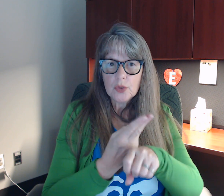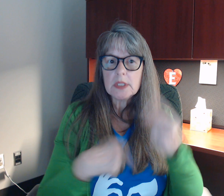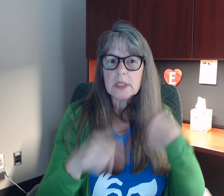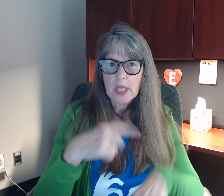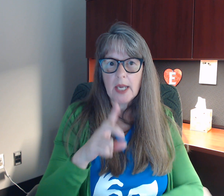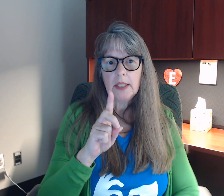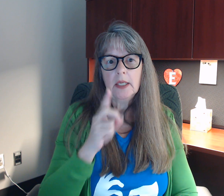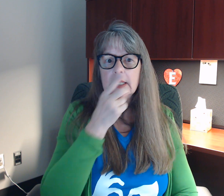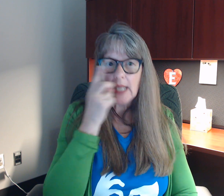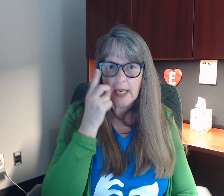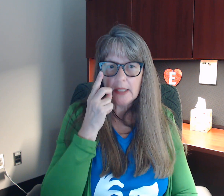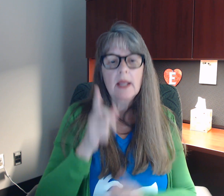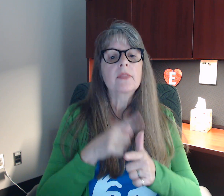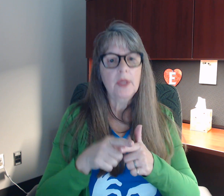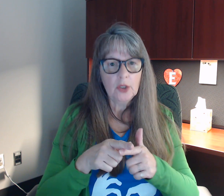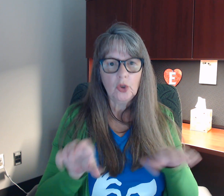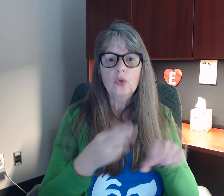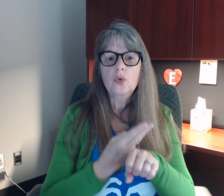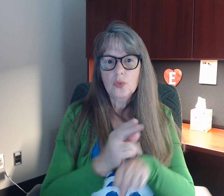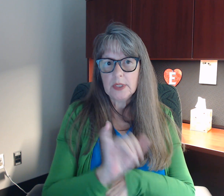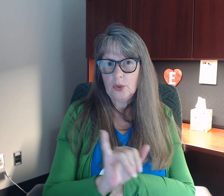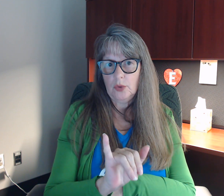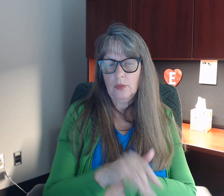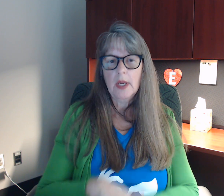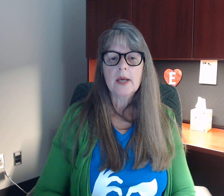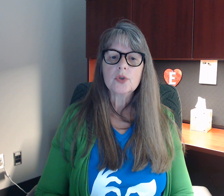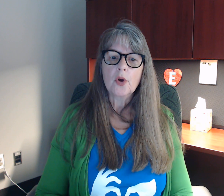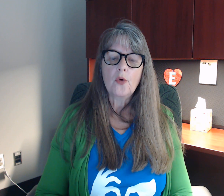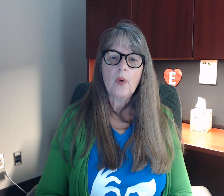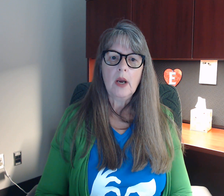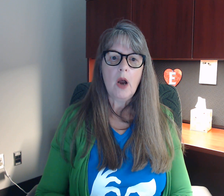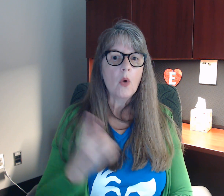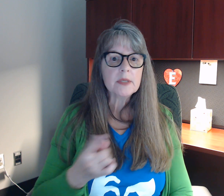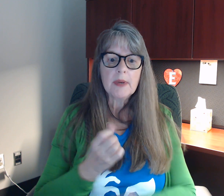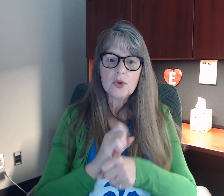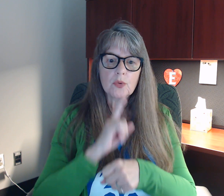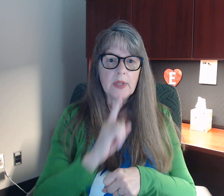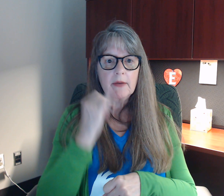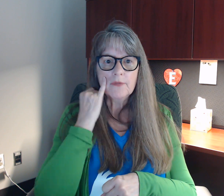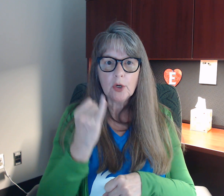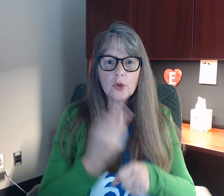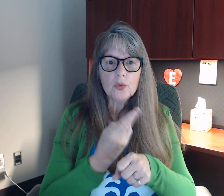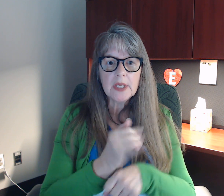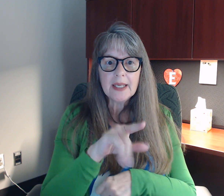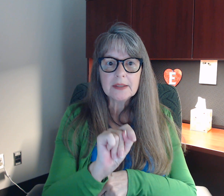the sign diet, then you use it too. So always make sure that if they're using it,